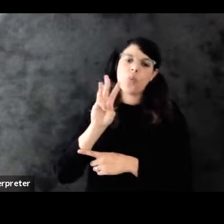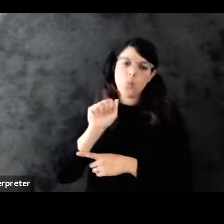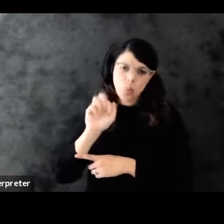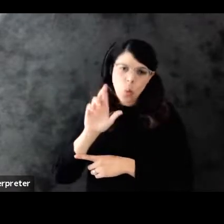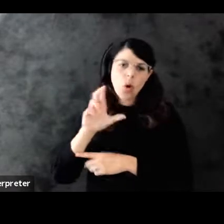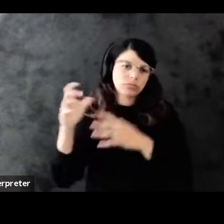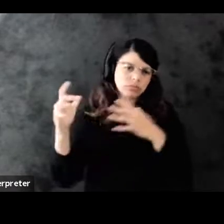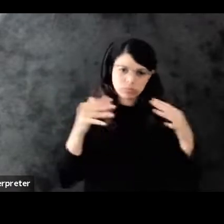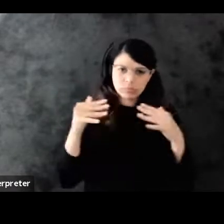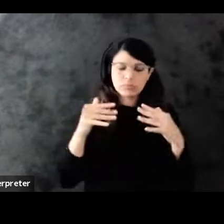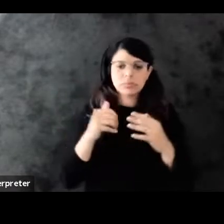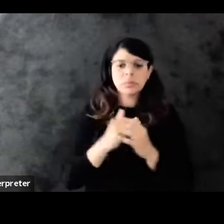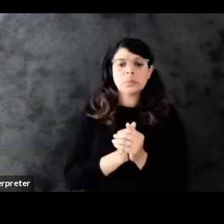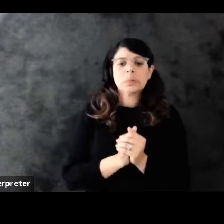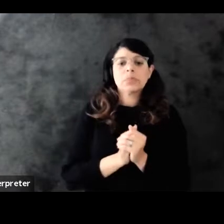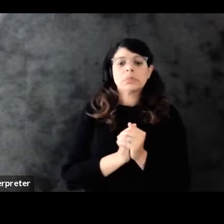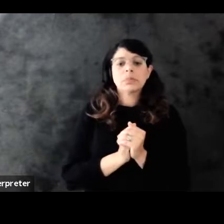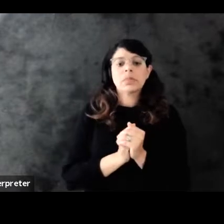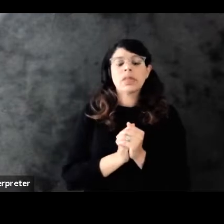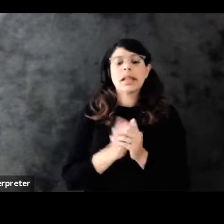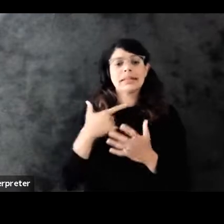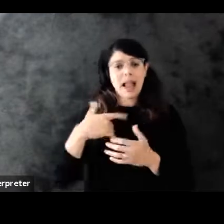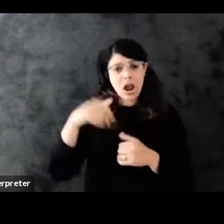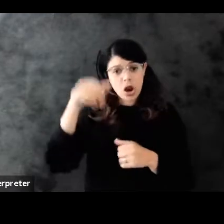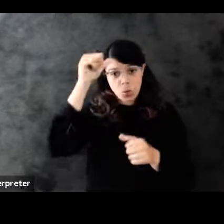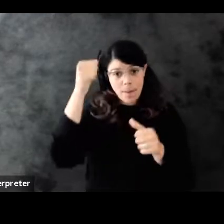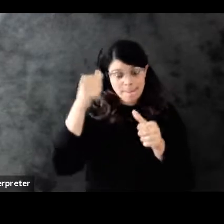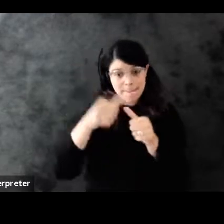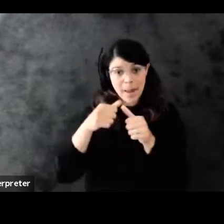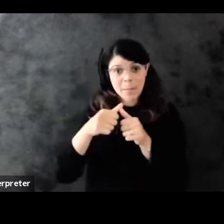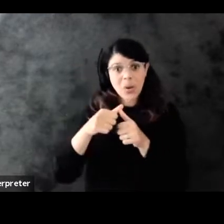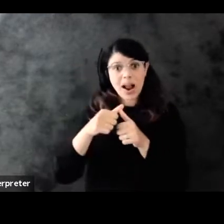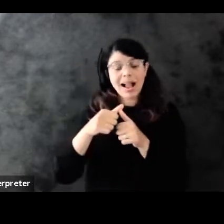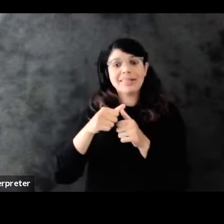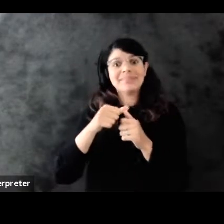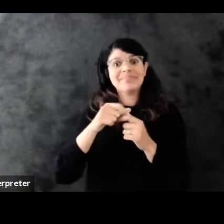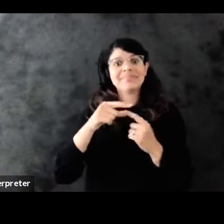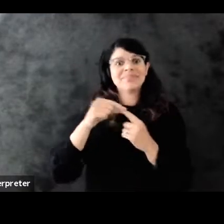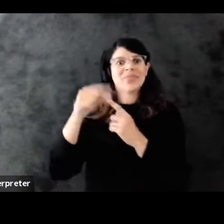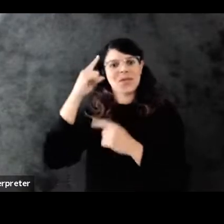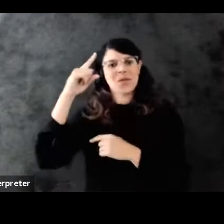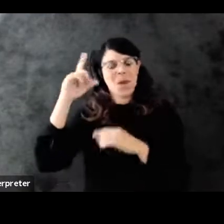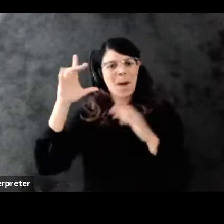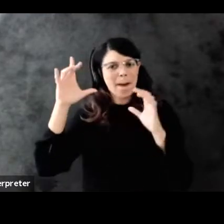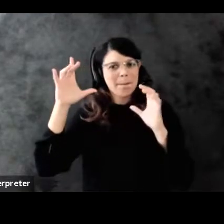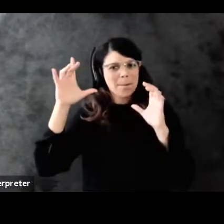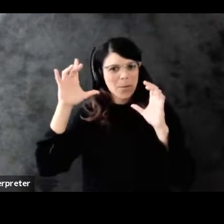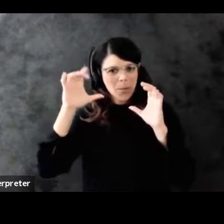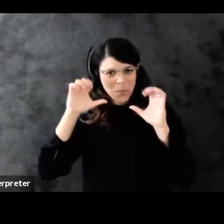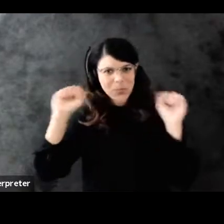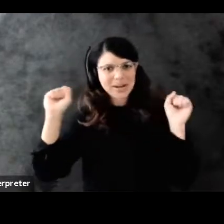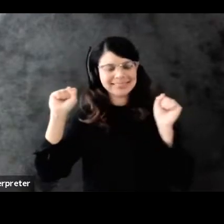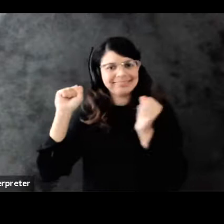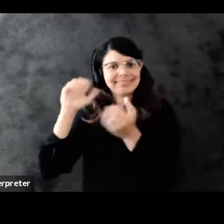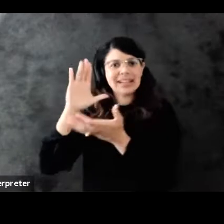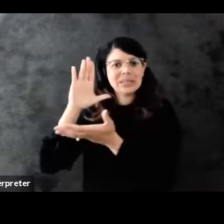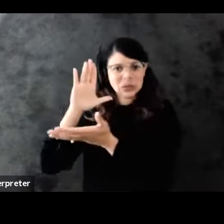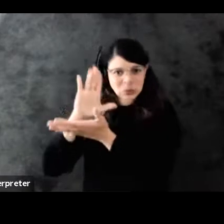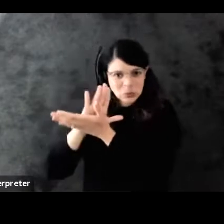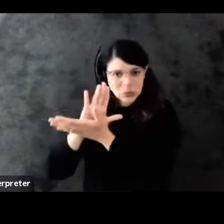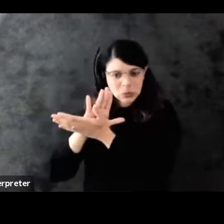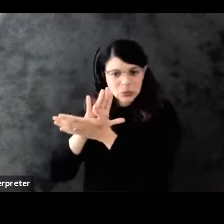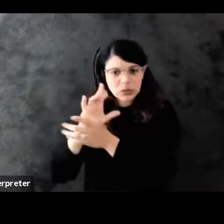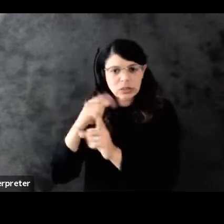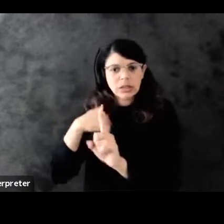was asked by people in the barrio East LA for help. I was told by